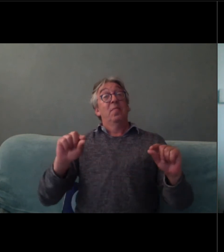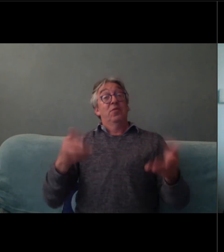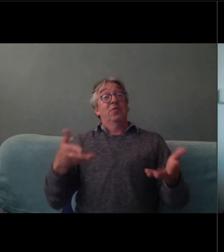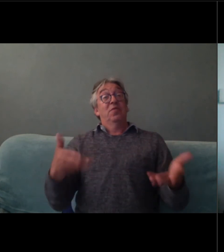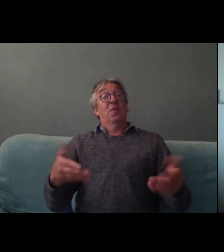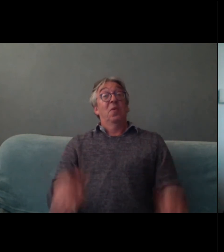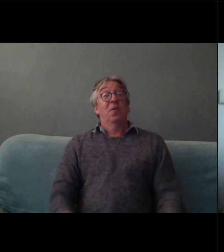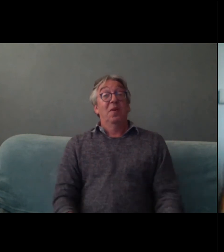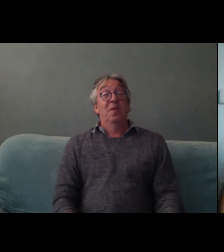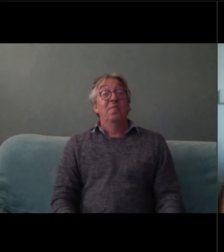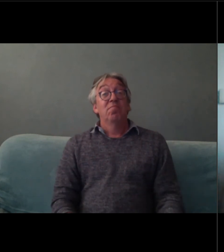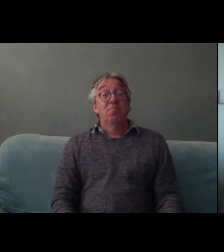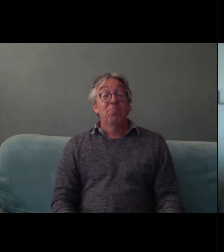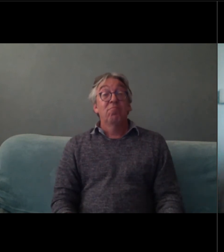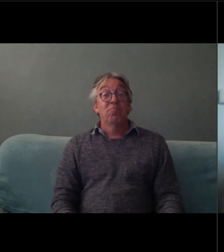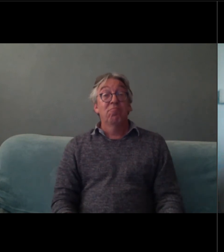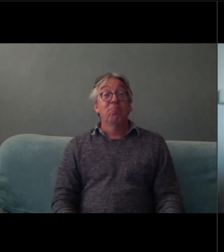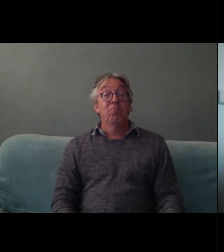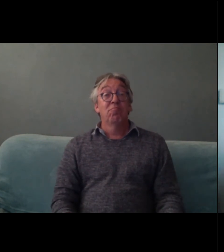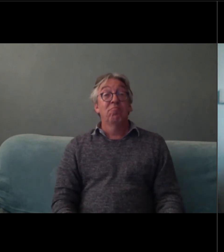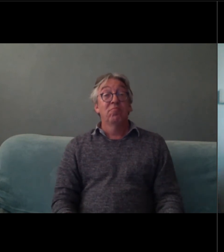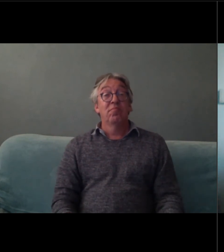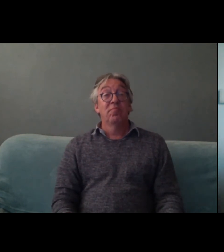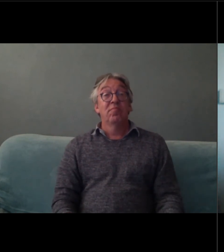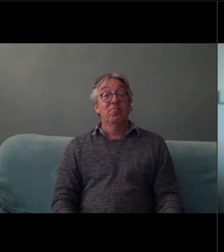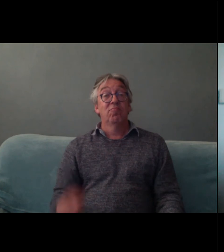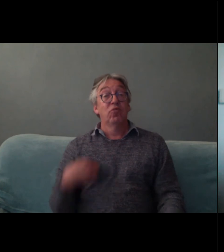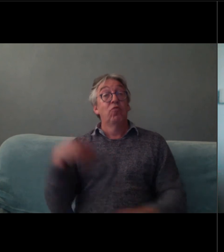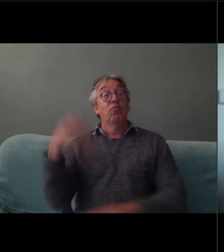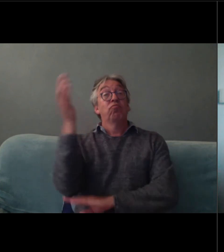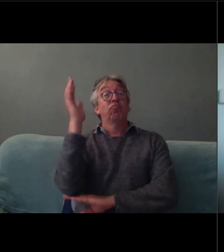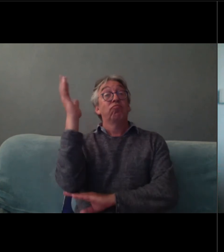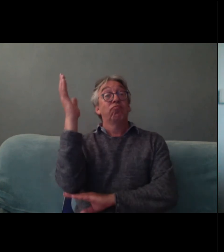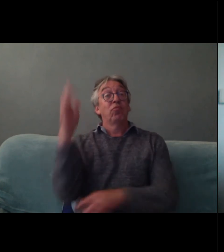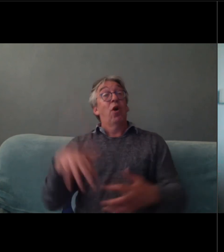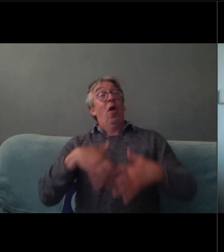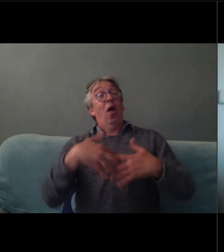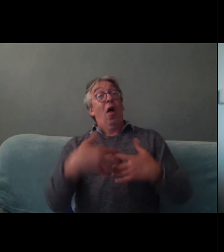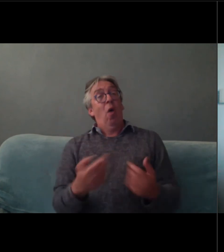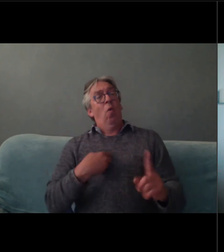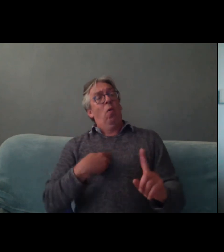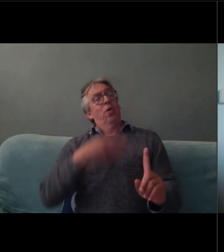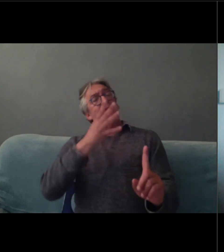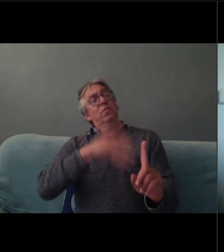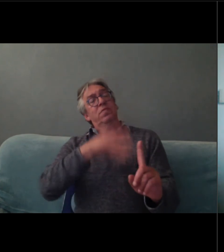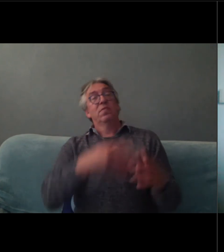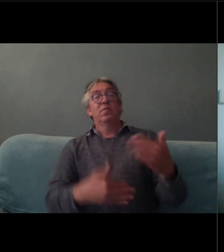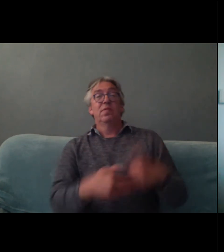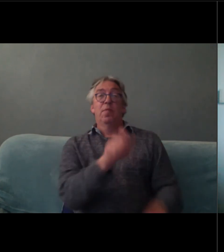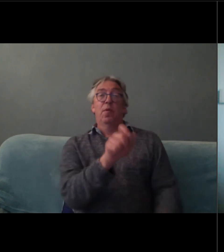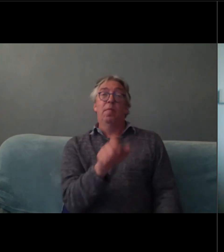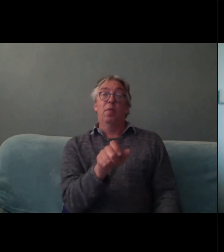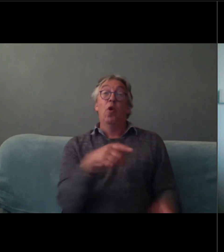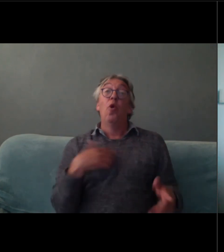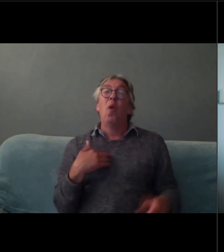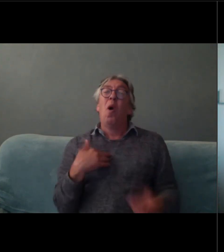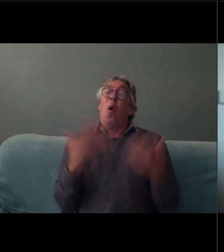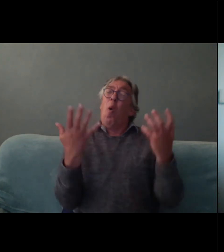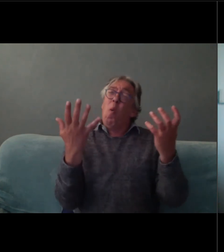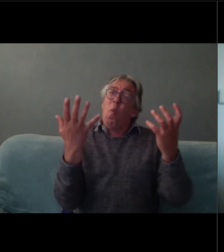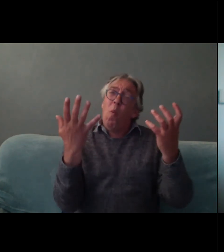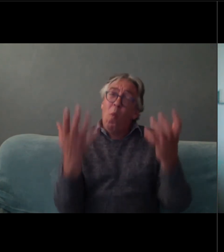assessment of persons with disabilities. A holistic approach is attempted by the use